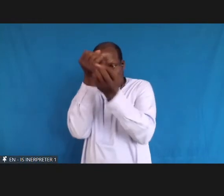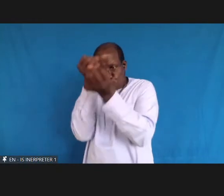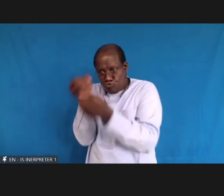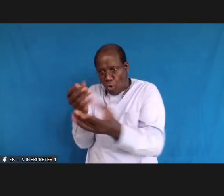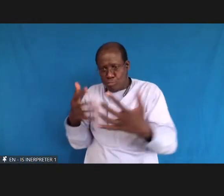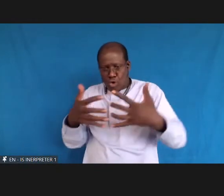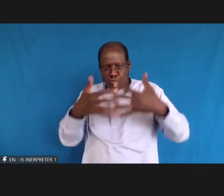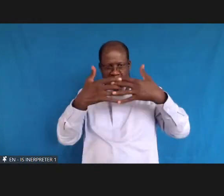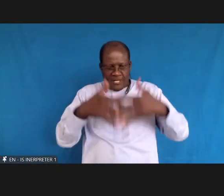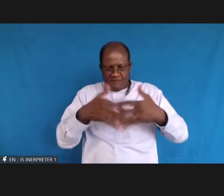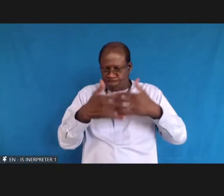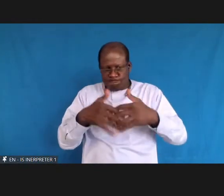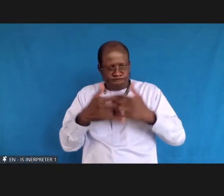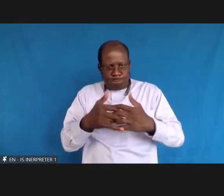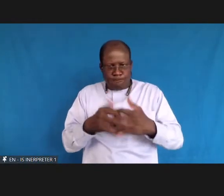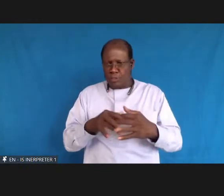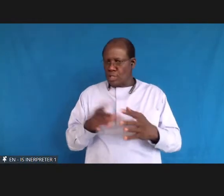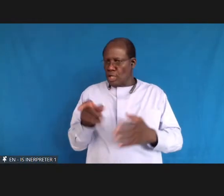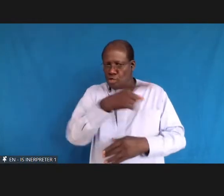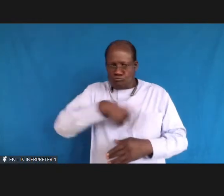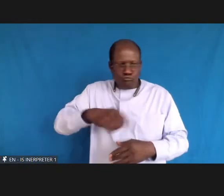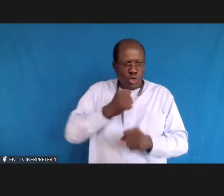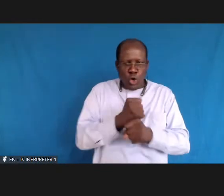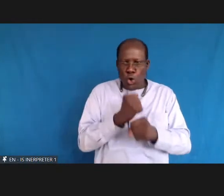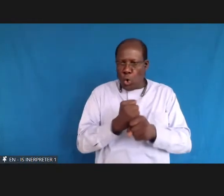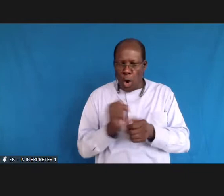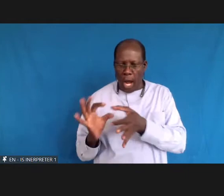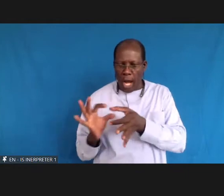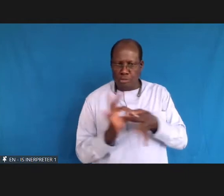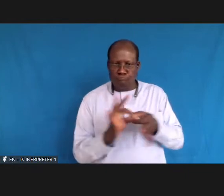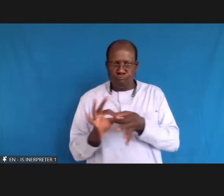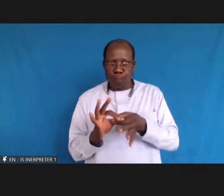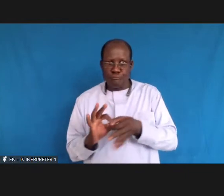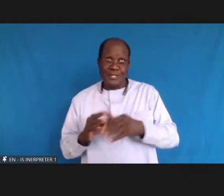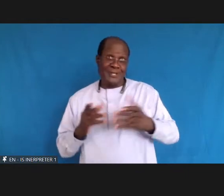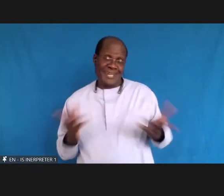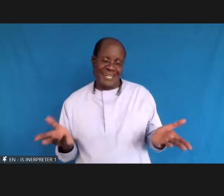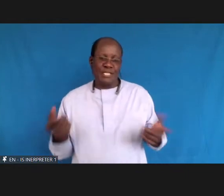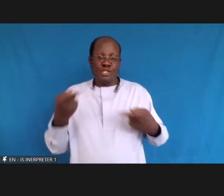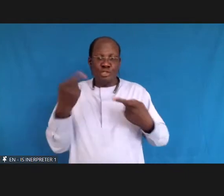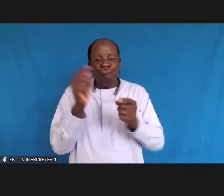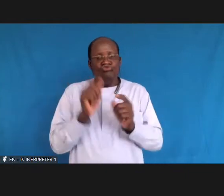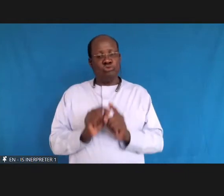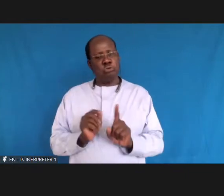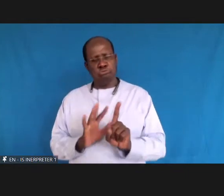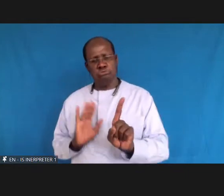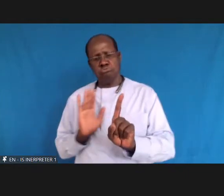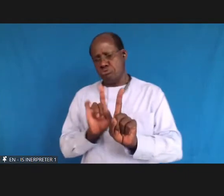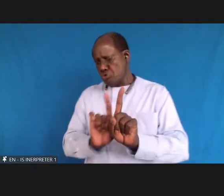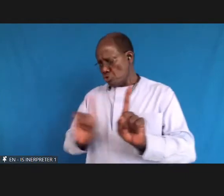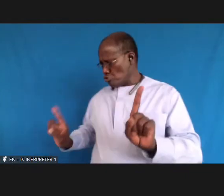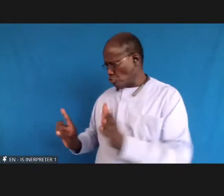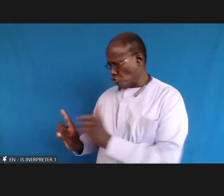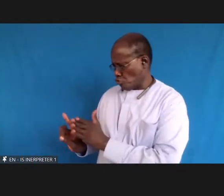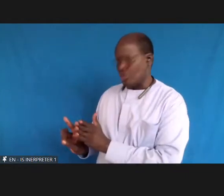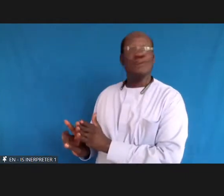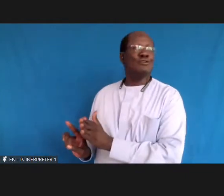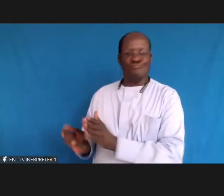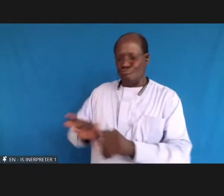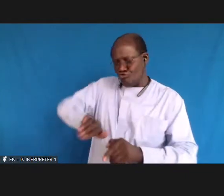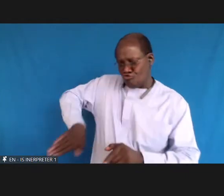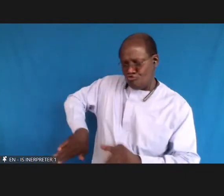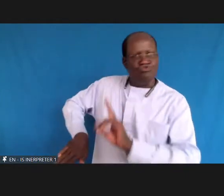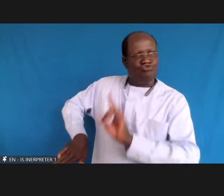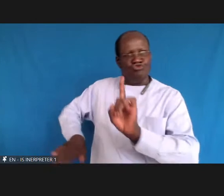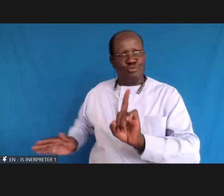how they can work together. I think that's an issue. Even we are talking about leaving no one behind, but also I like the point you raised on oversight